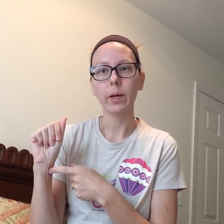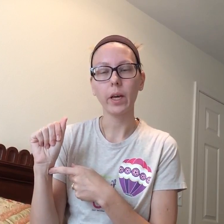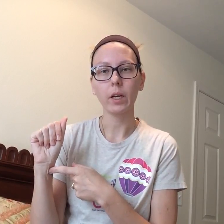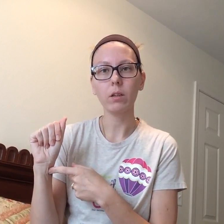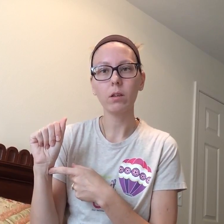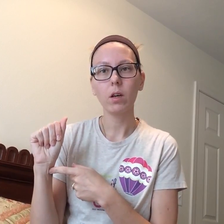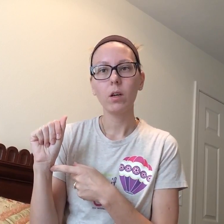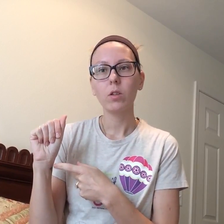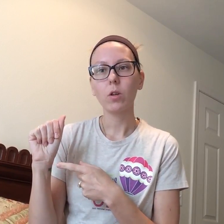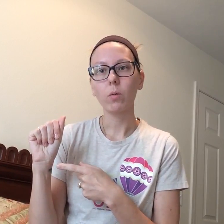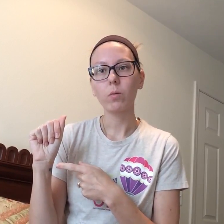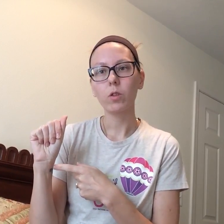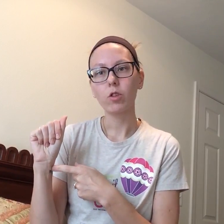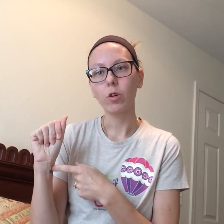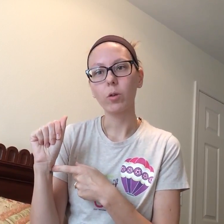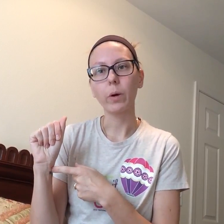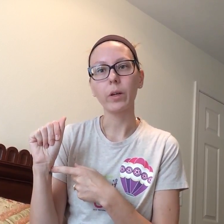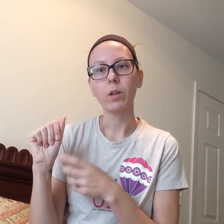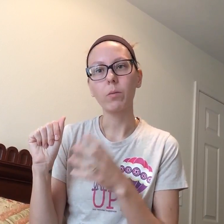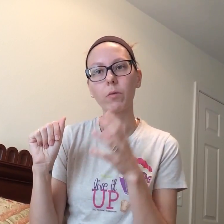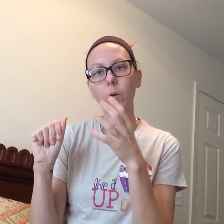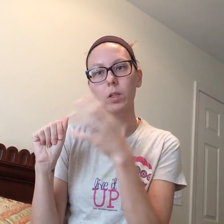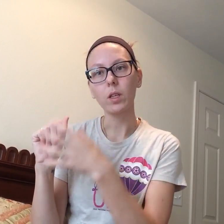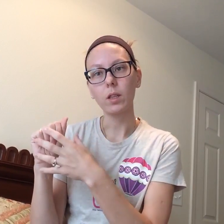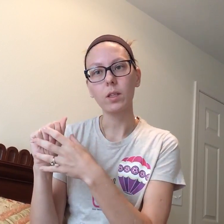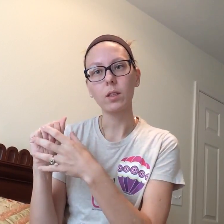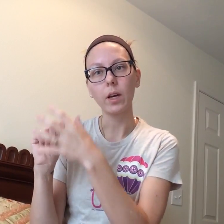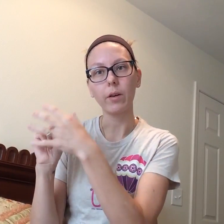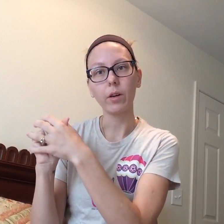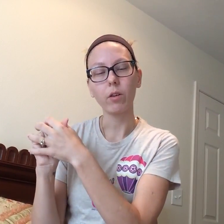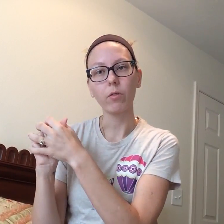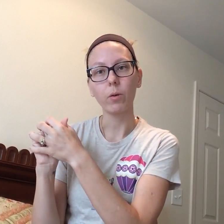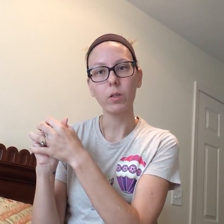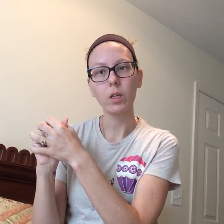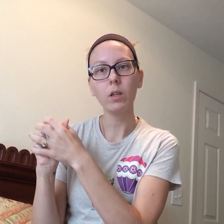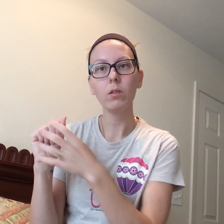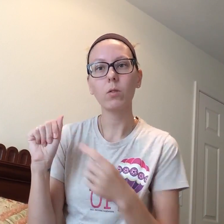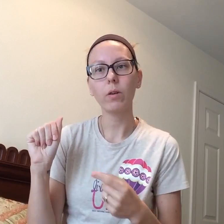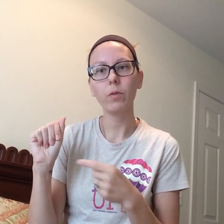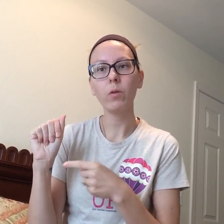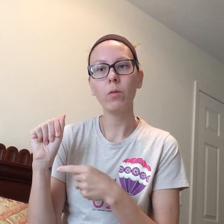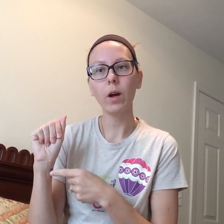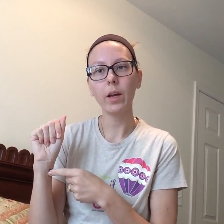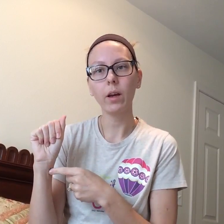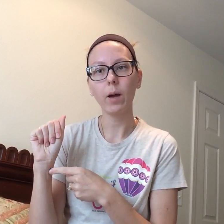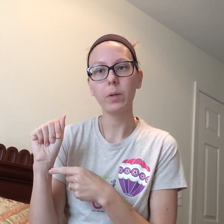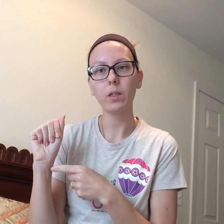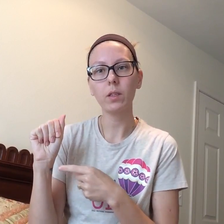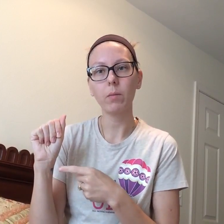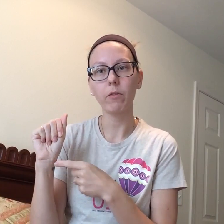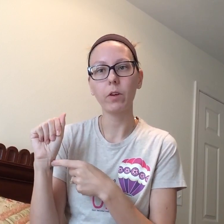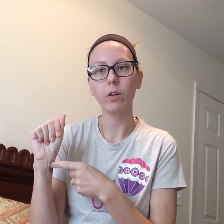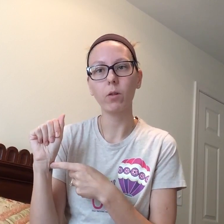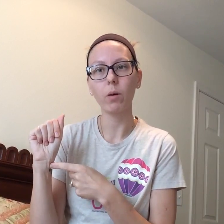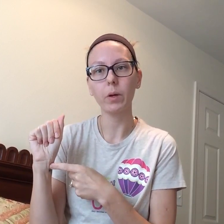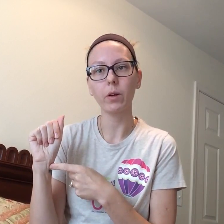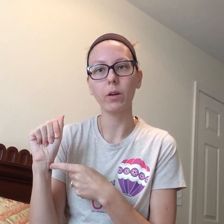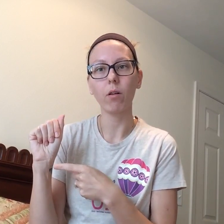my hand. So to show you where you need to be focusing, this is the area you're focusing in. So if you happen to see my finger go up here on